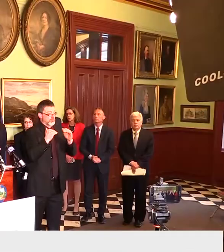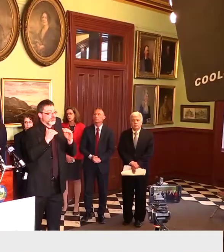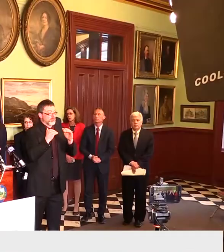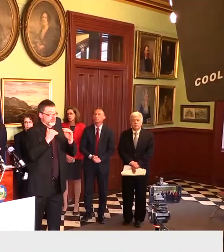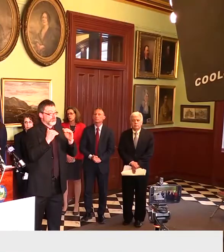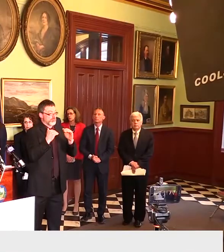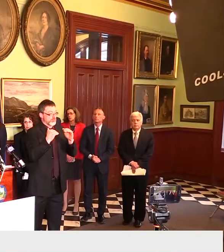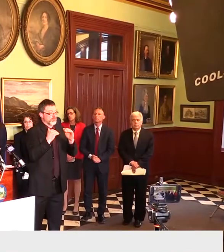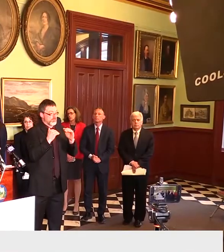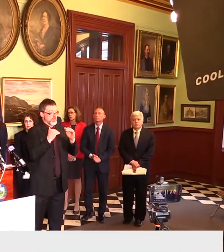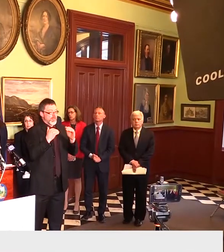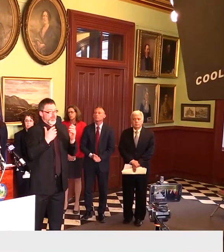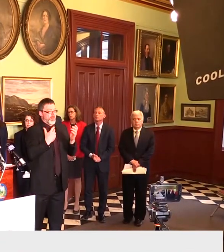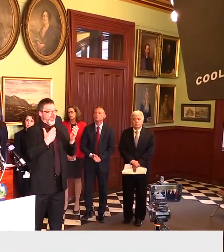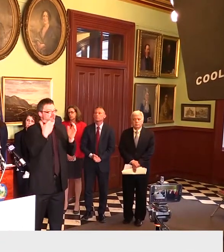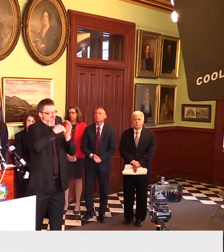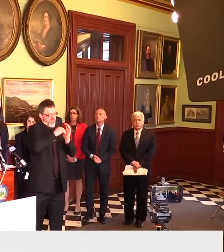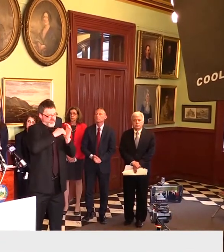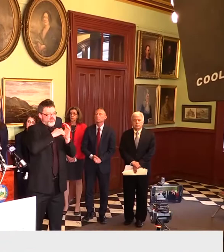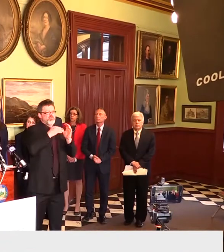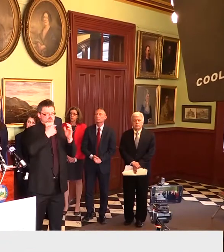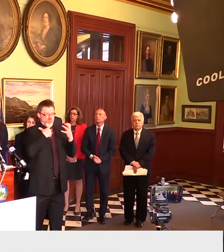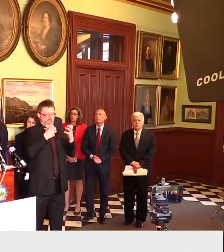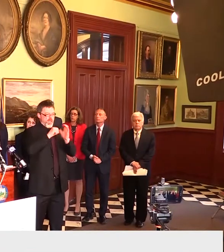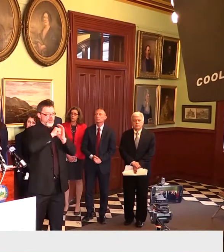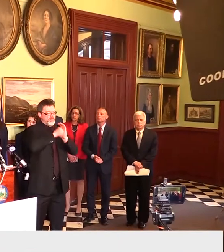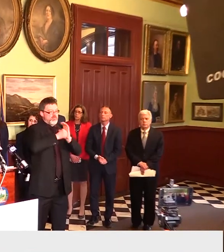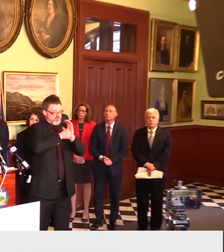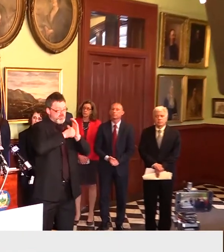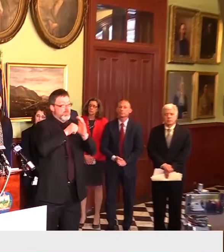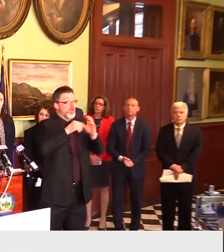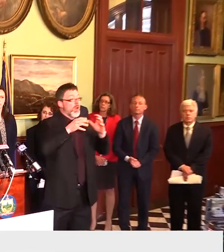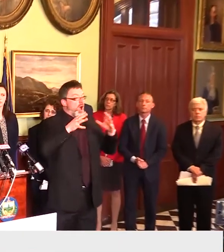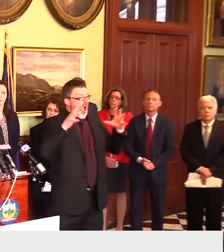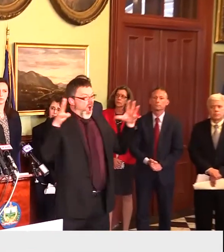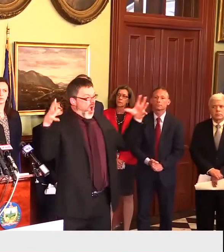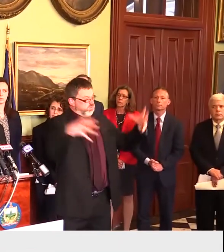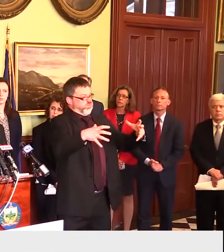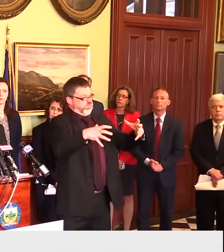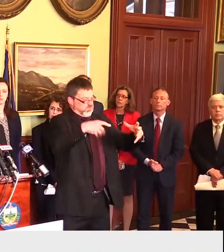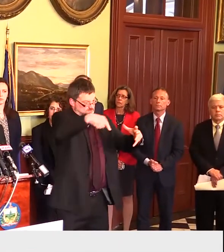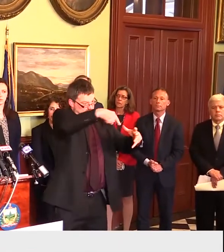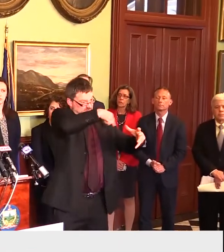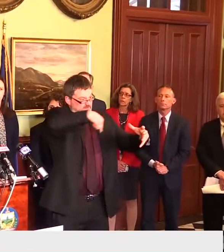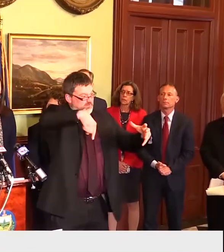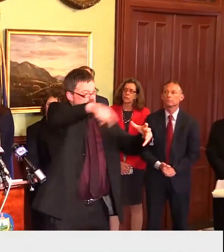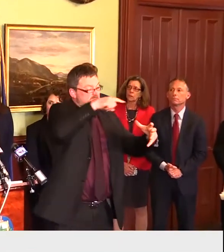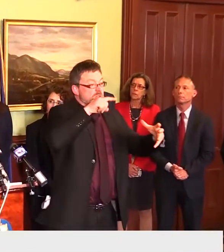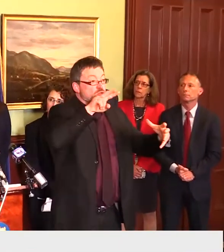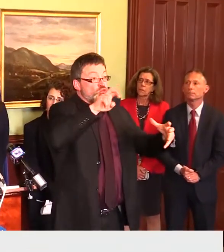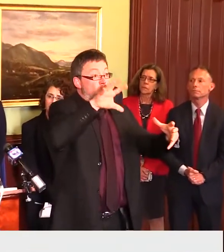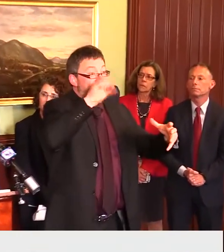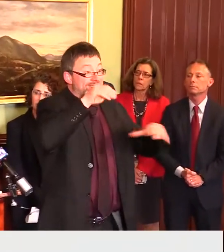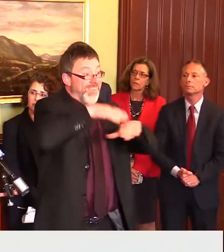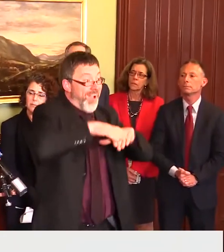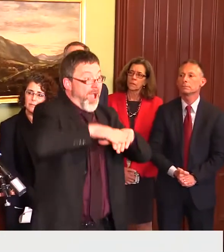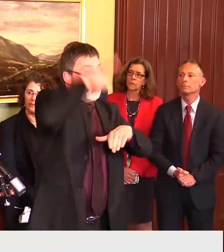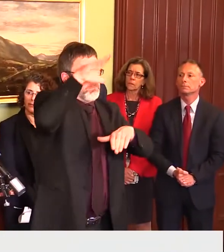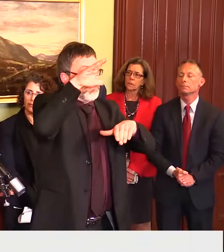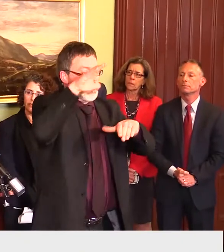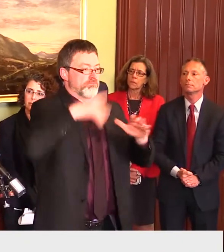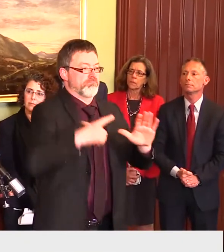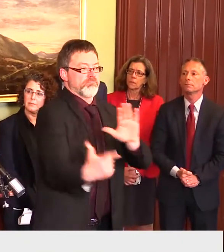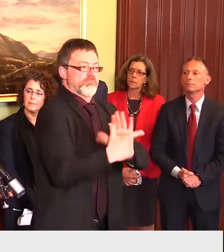room or single space for social or recreational events. Now, I understand